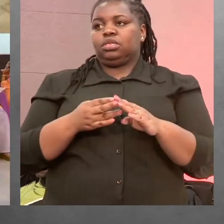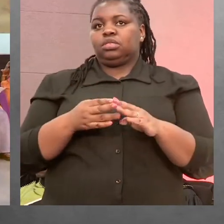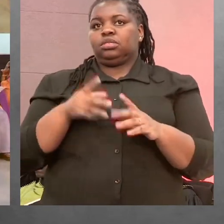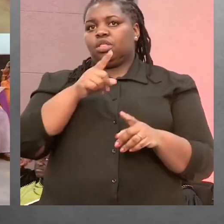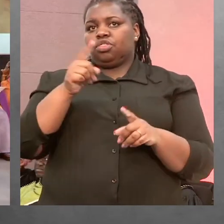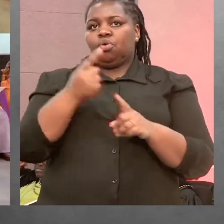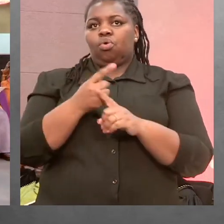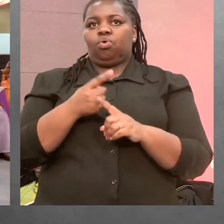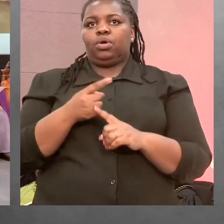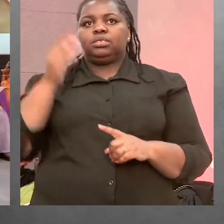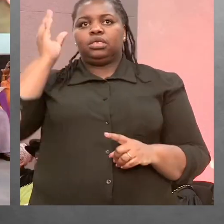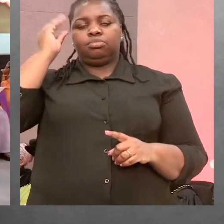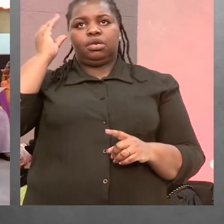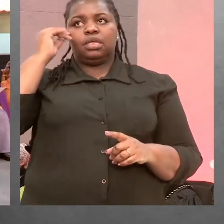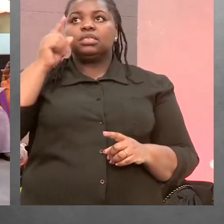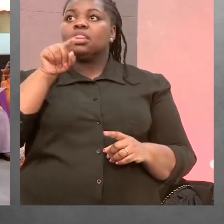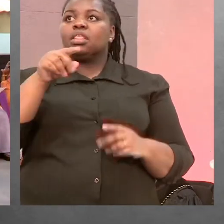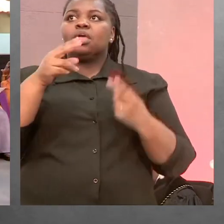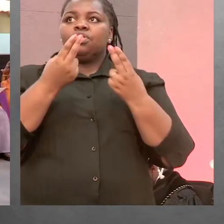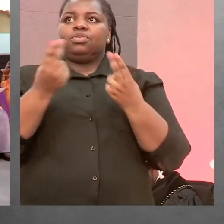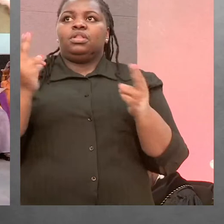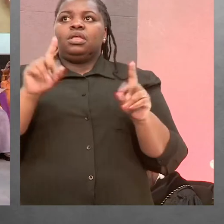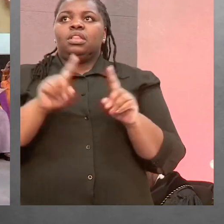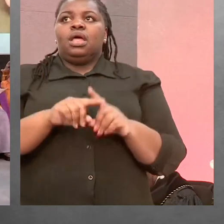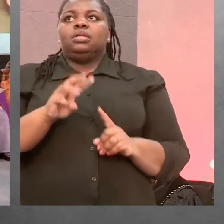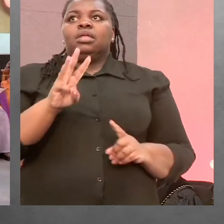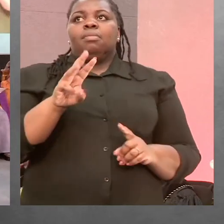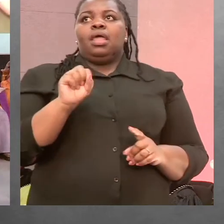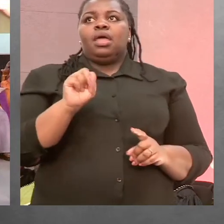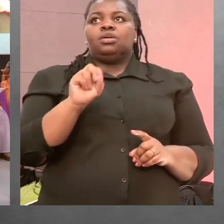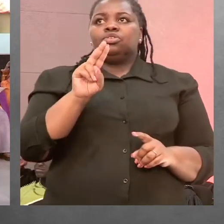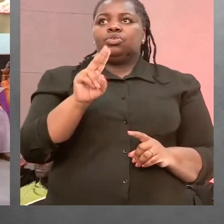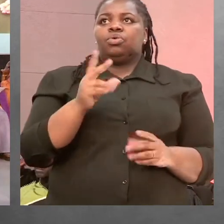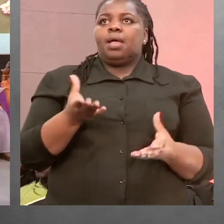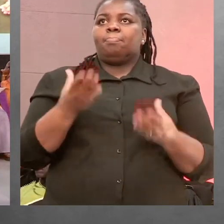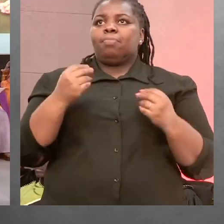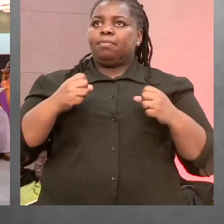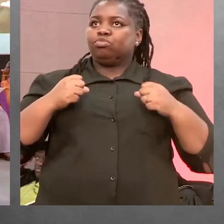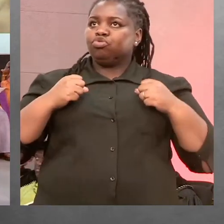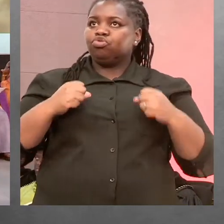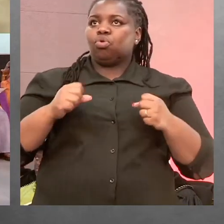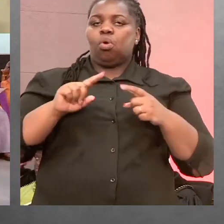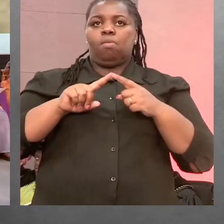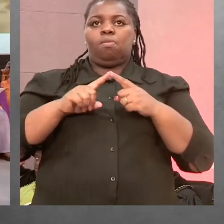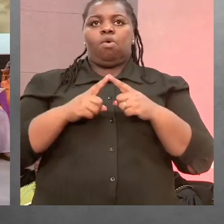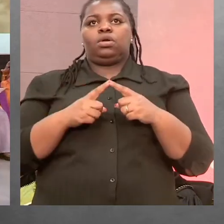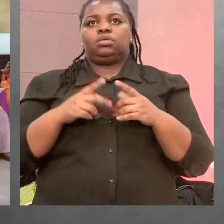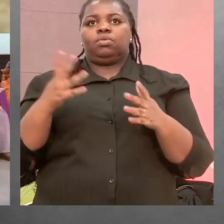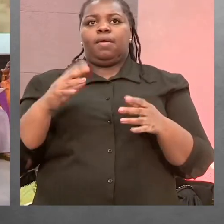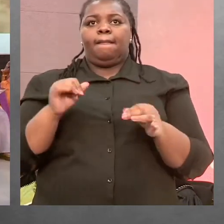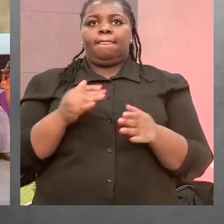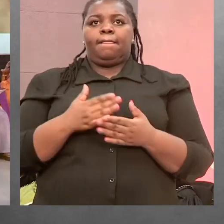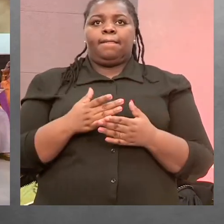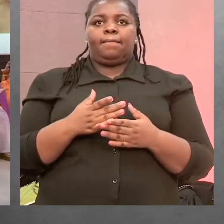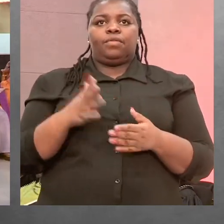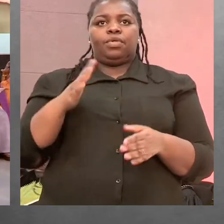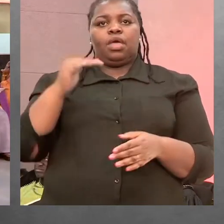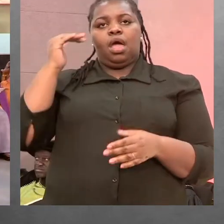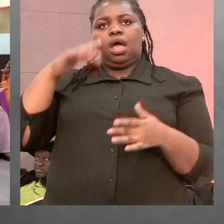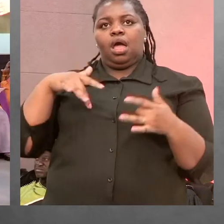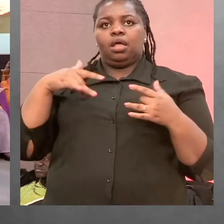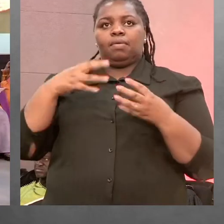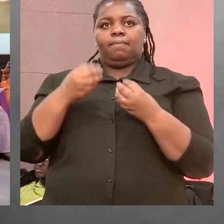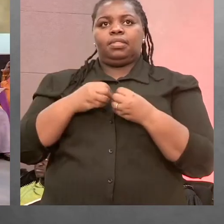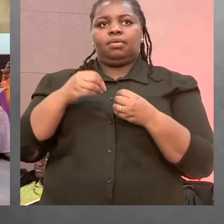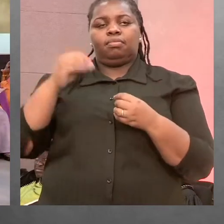face. Universities like WSU hold a very strong point in the hearts and the mind of many